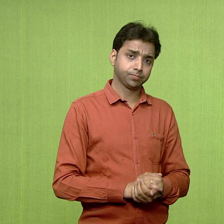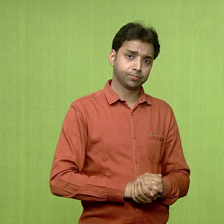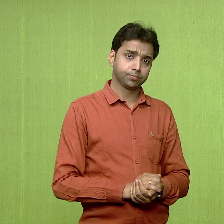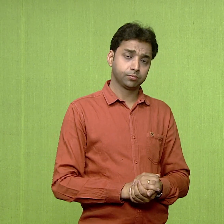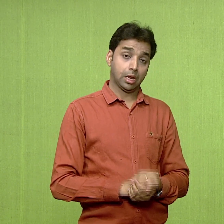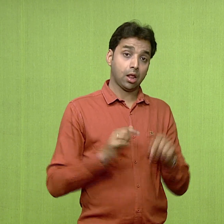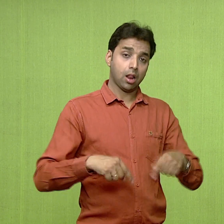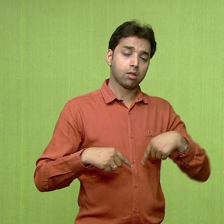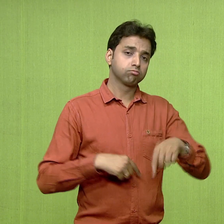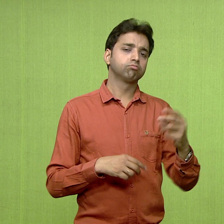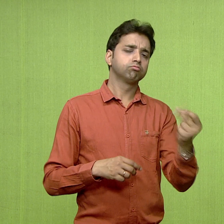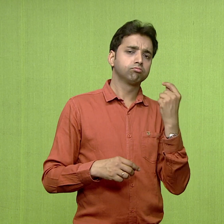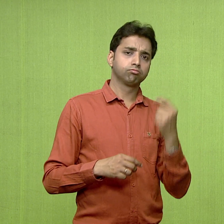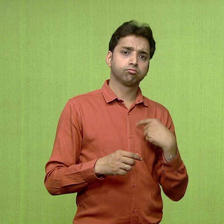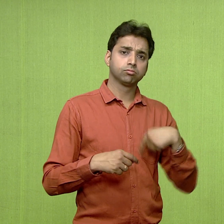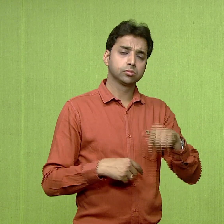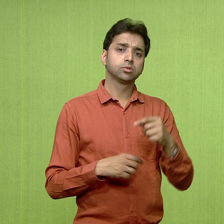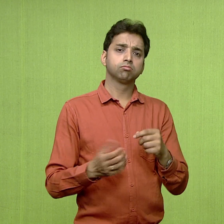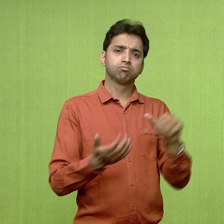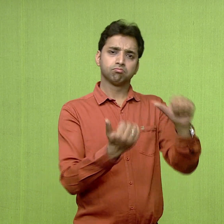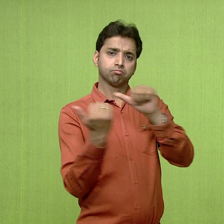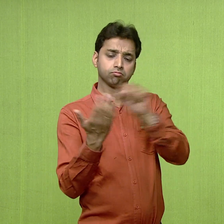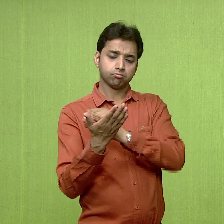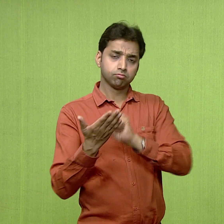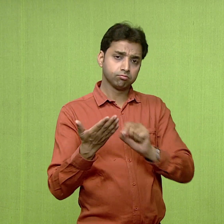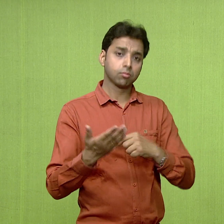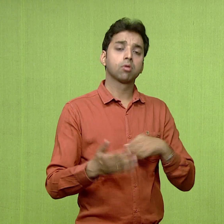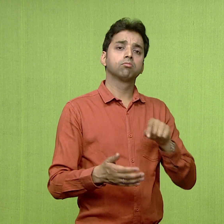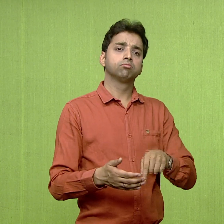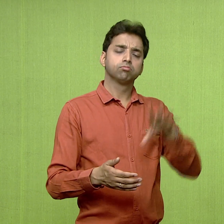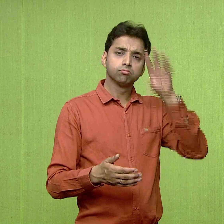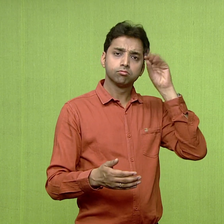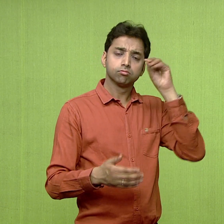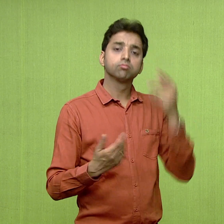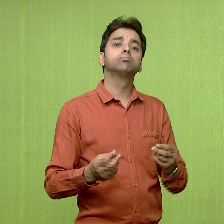Let us quickly revise what we have learned in this lesson so far.